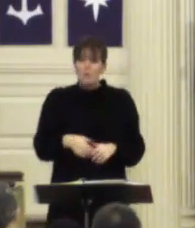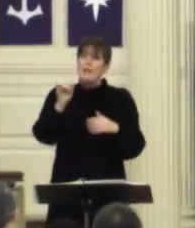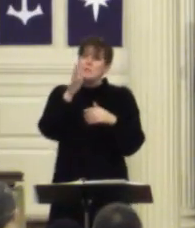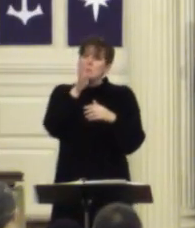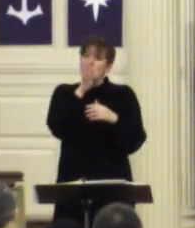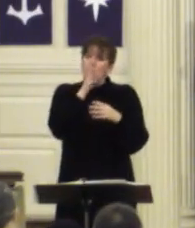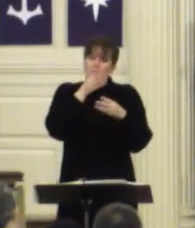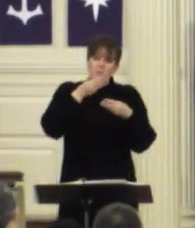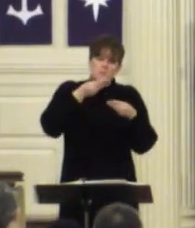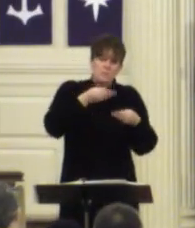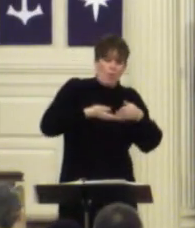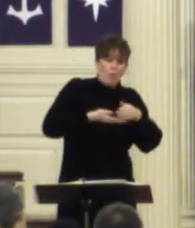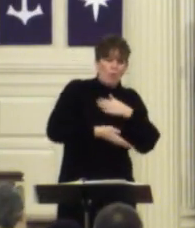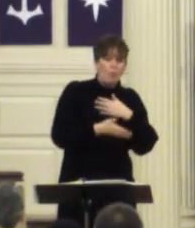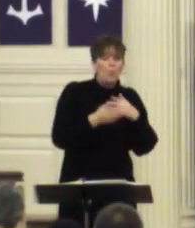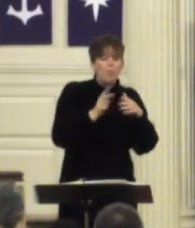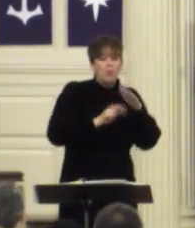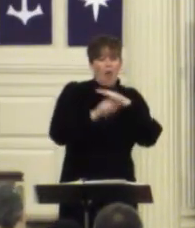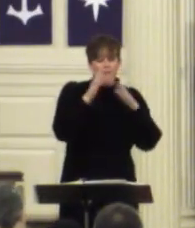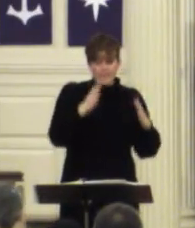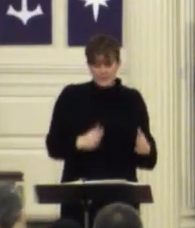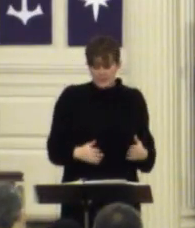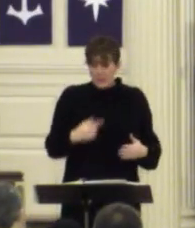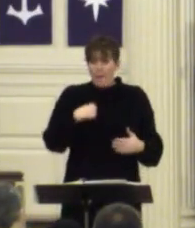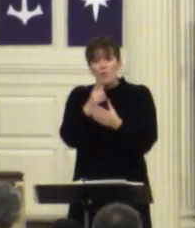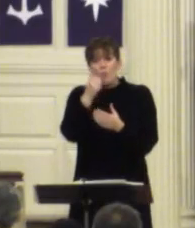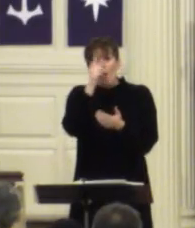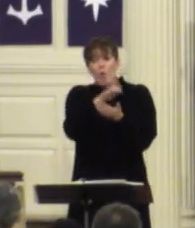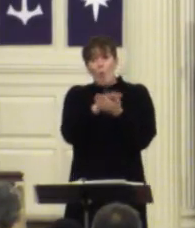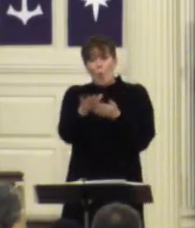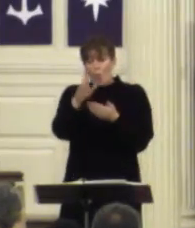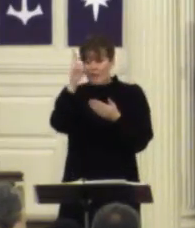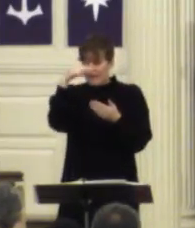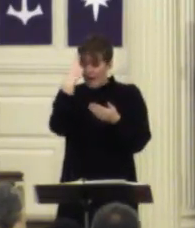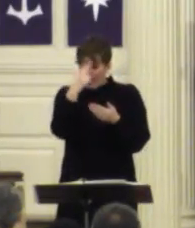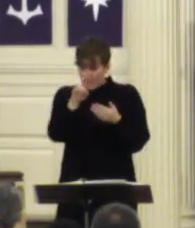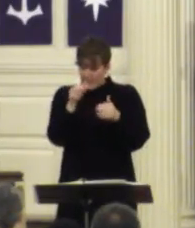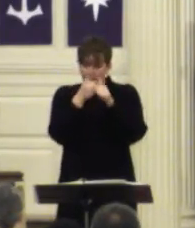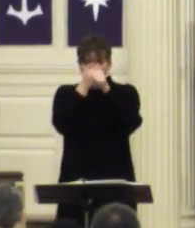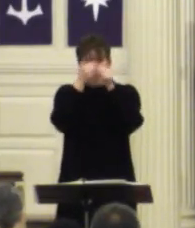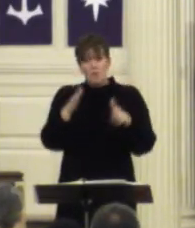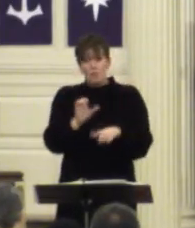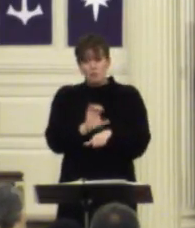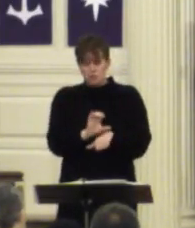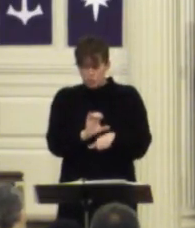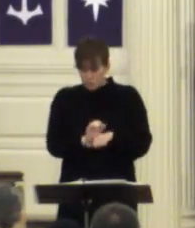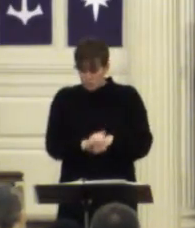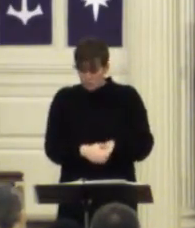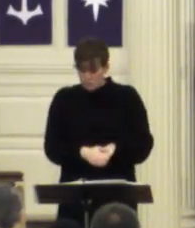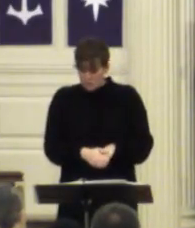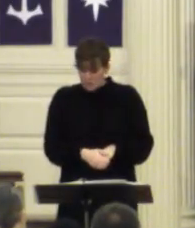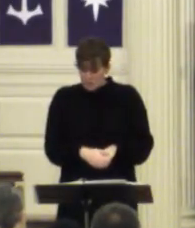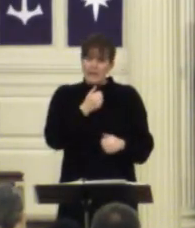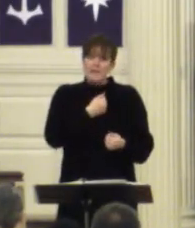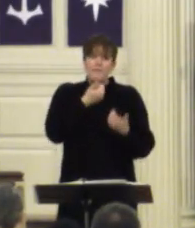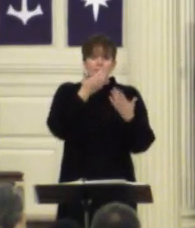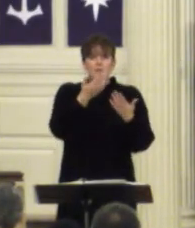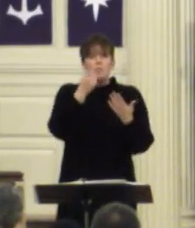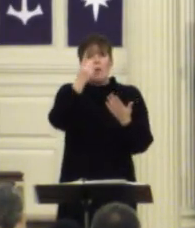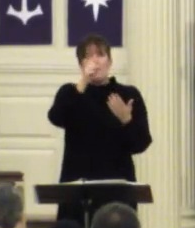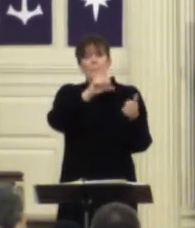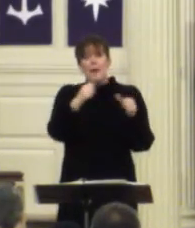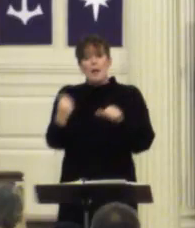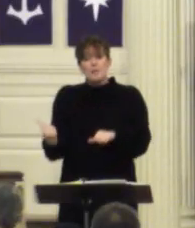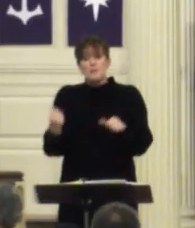prophets. I believe in one holy, Catholic, and apostolic church. I confess one baptism for